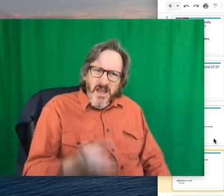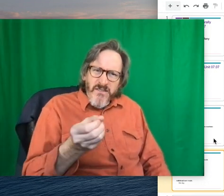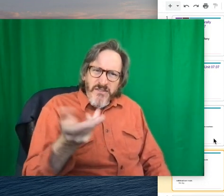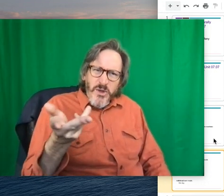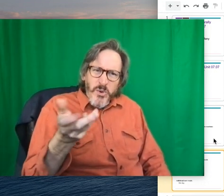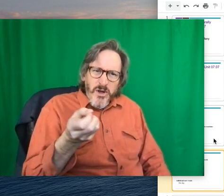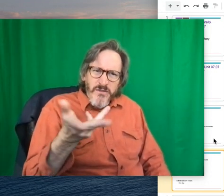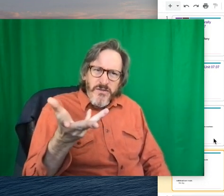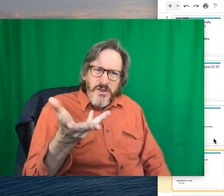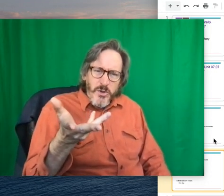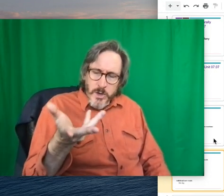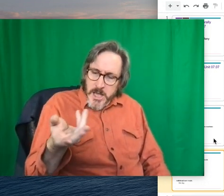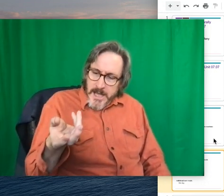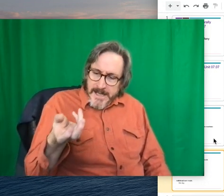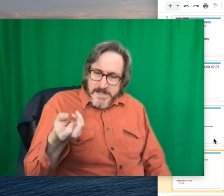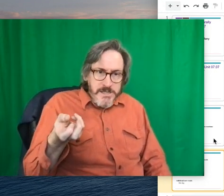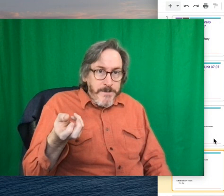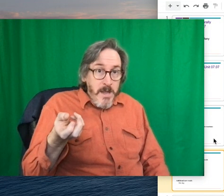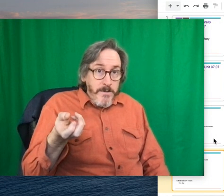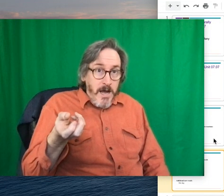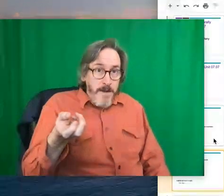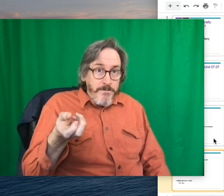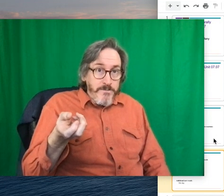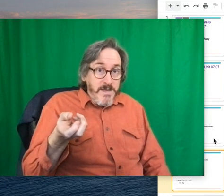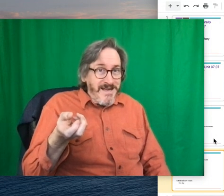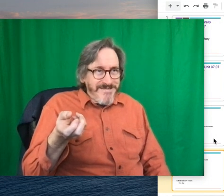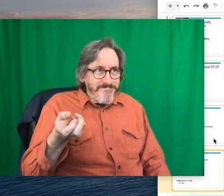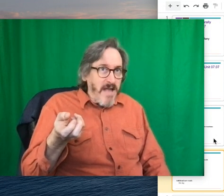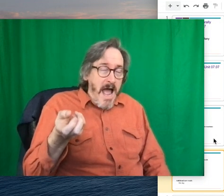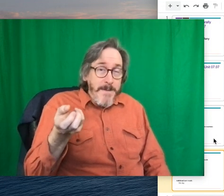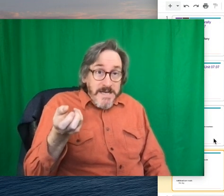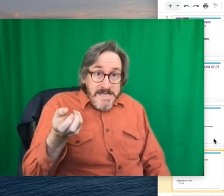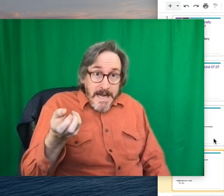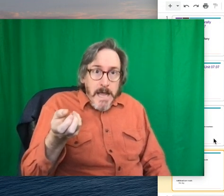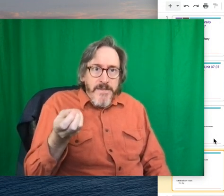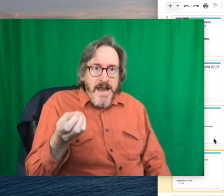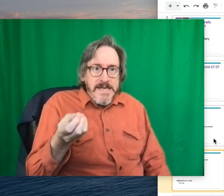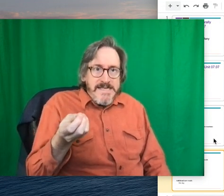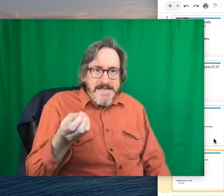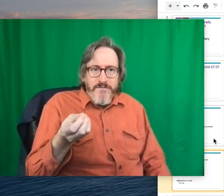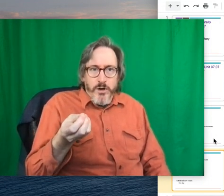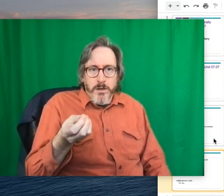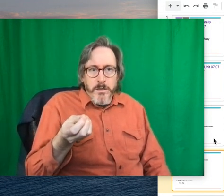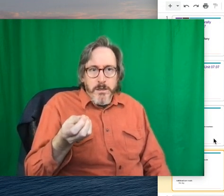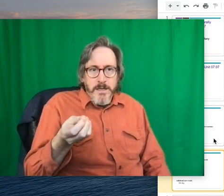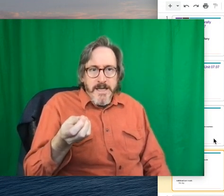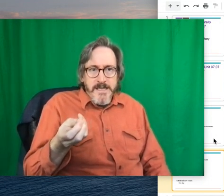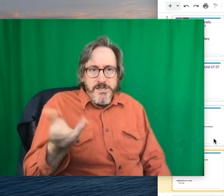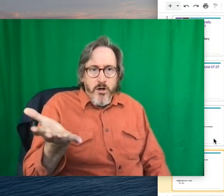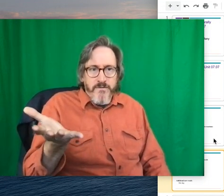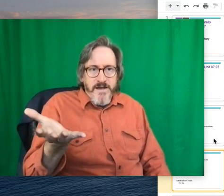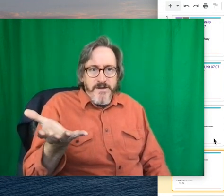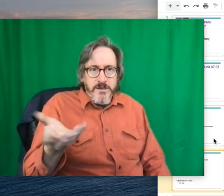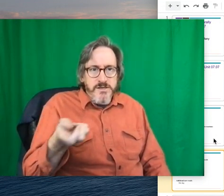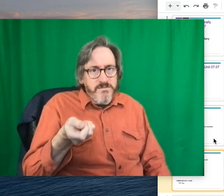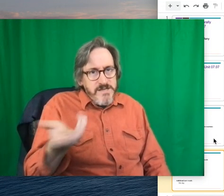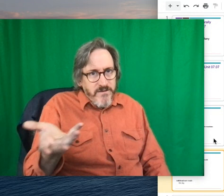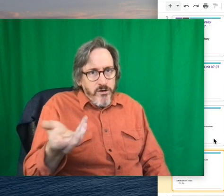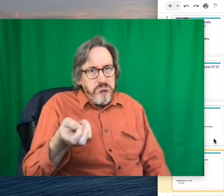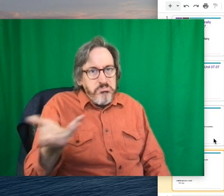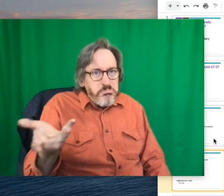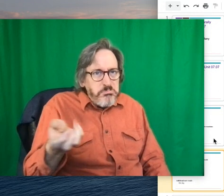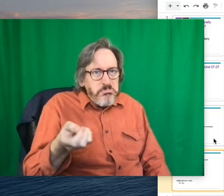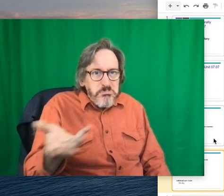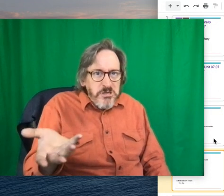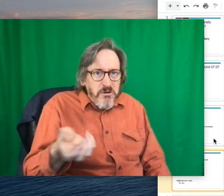then few. It's, I'm going to say that several is all 5 fingers.